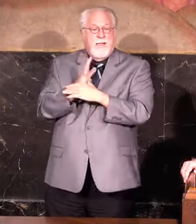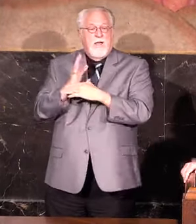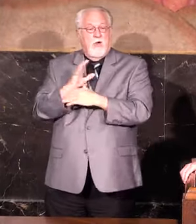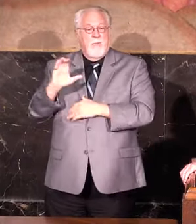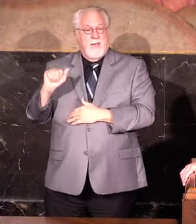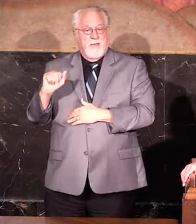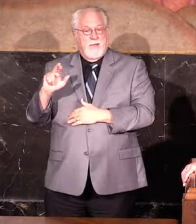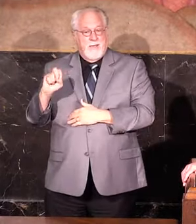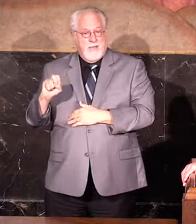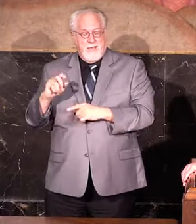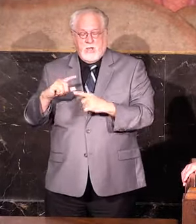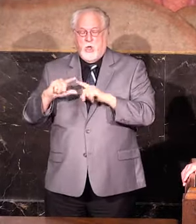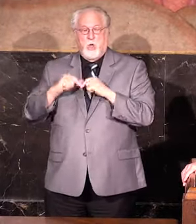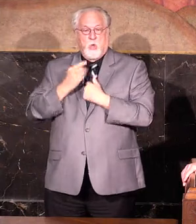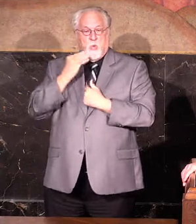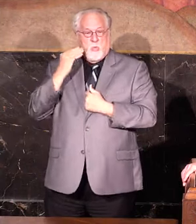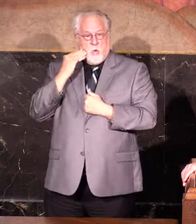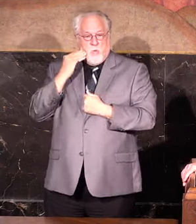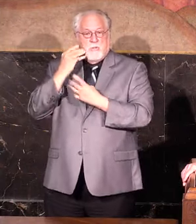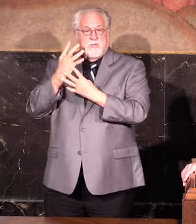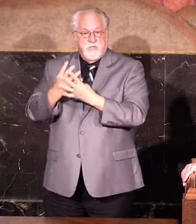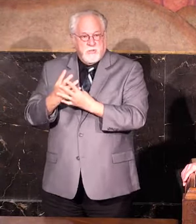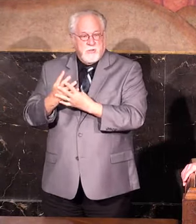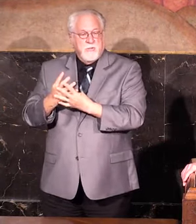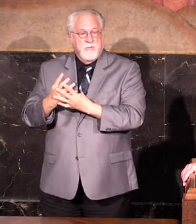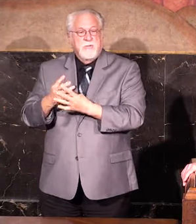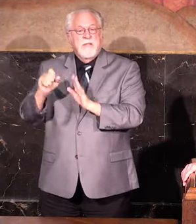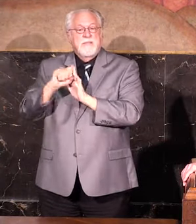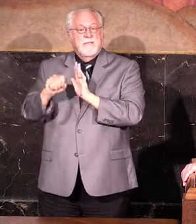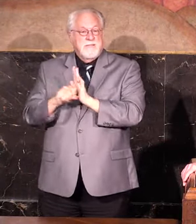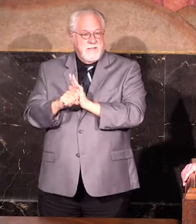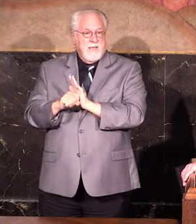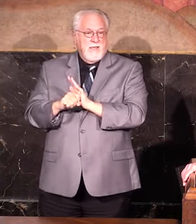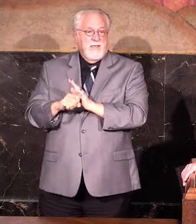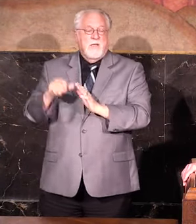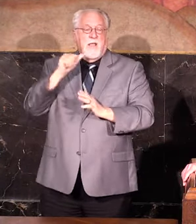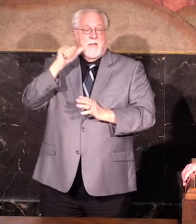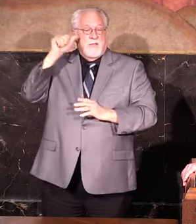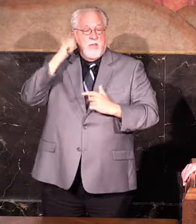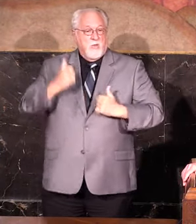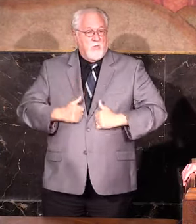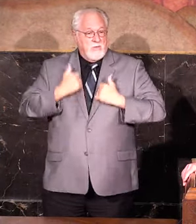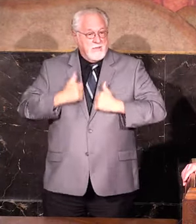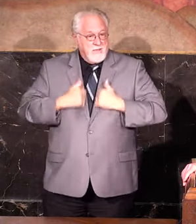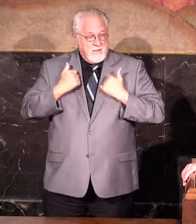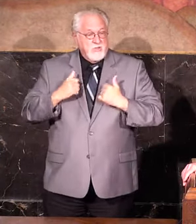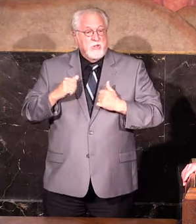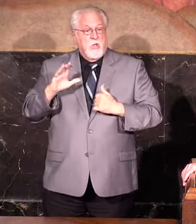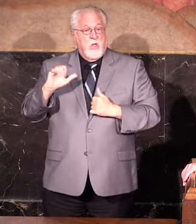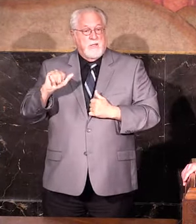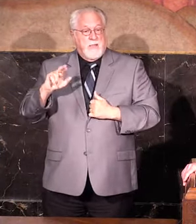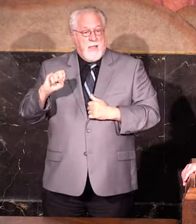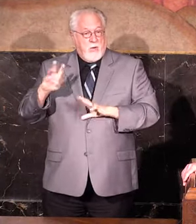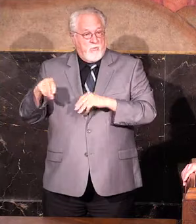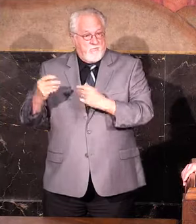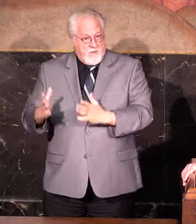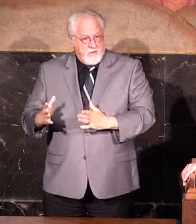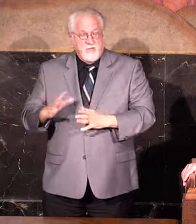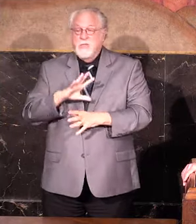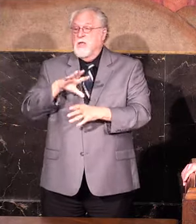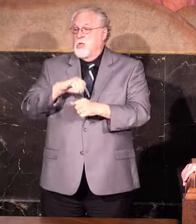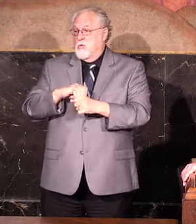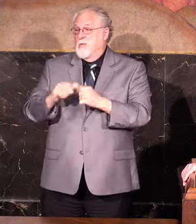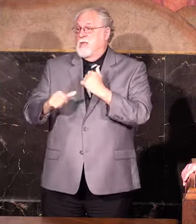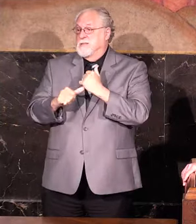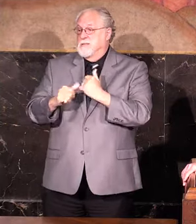facilities, group homes, jails, prisons, state facility, adult residential care providers, including assisted